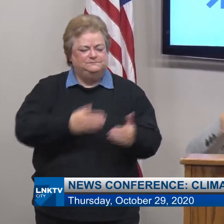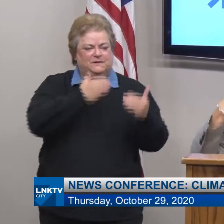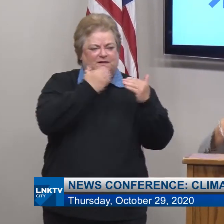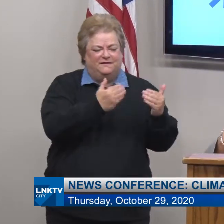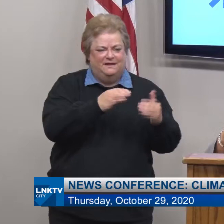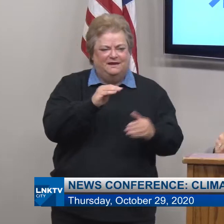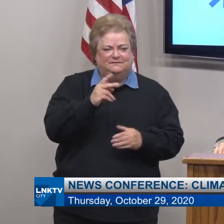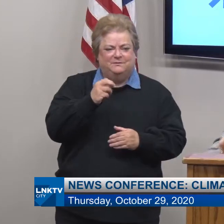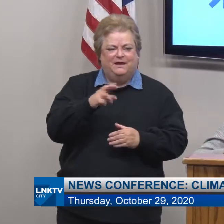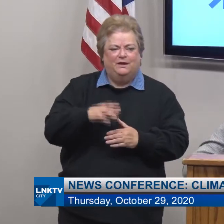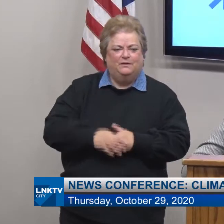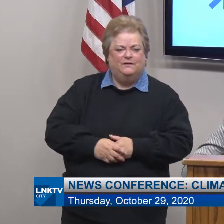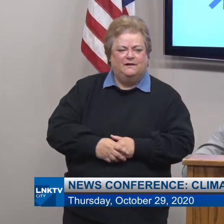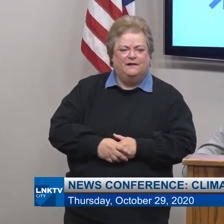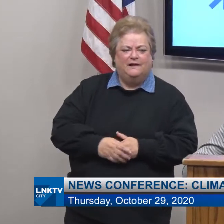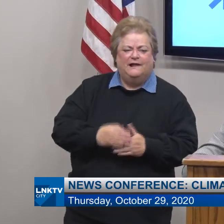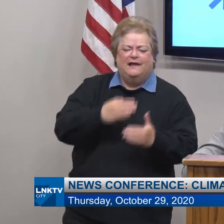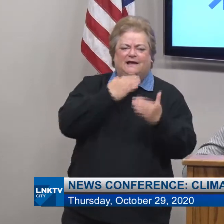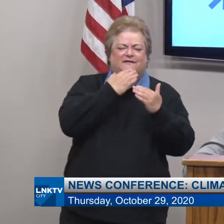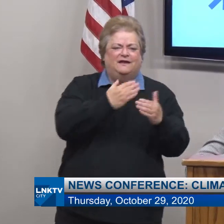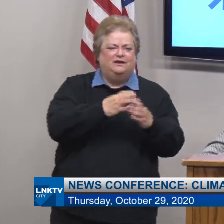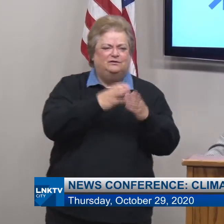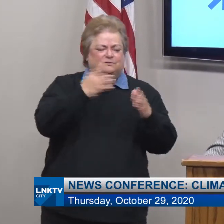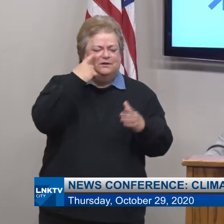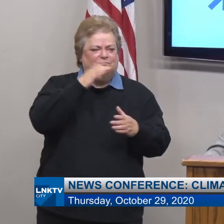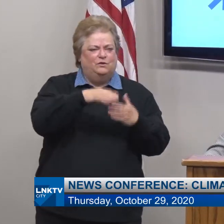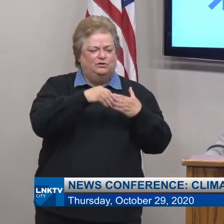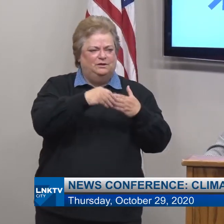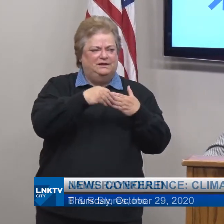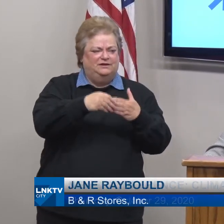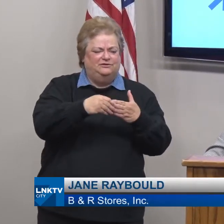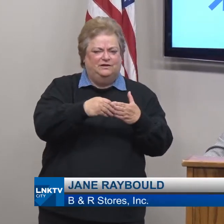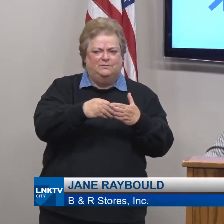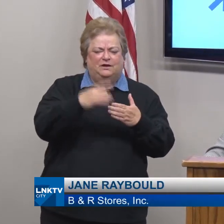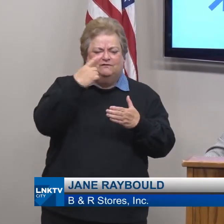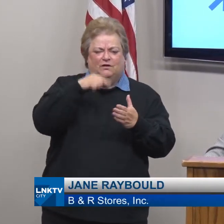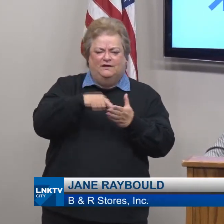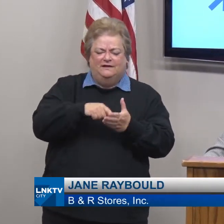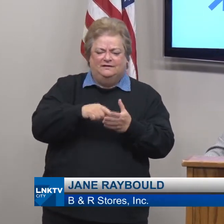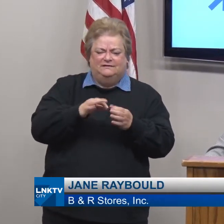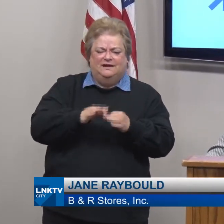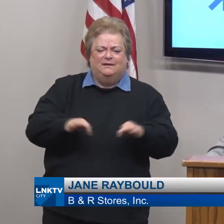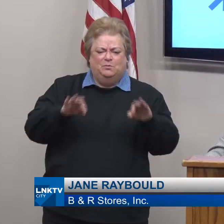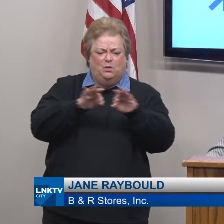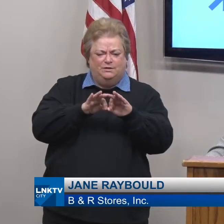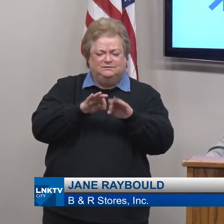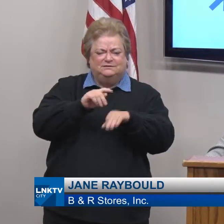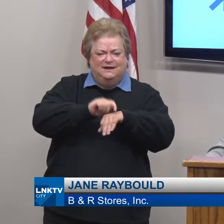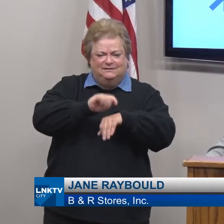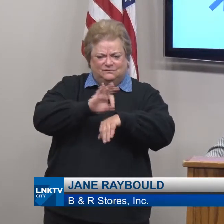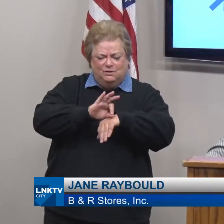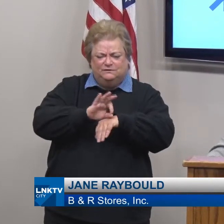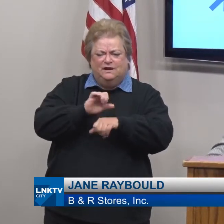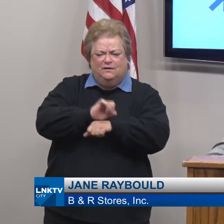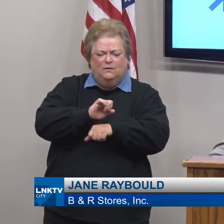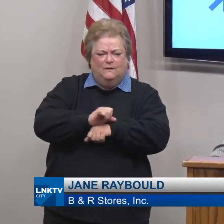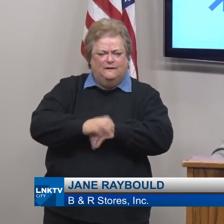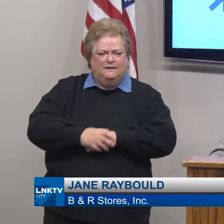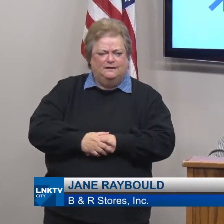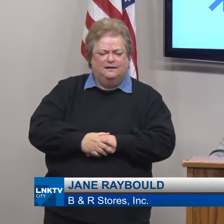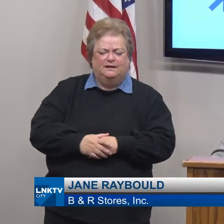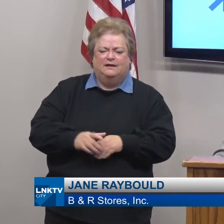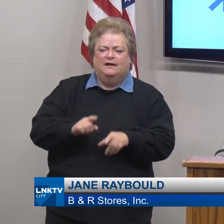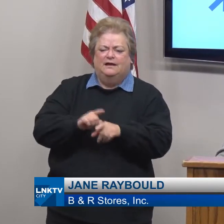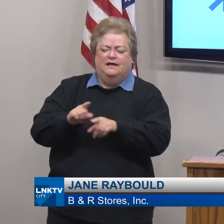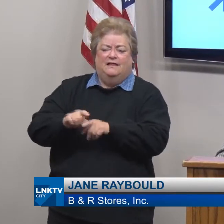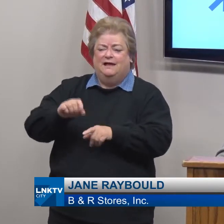Thanks, Mayor, and thanks so much for your leadership on this very important task force and the work. You know, like